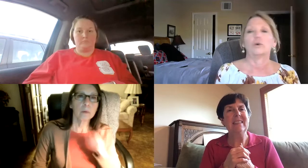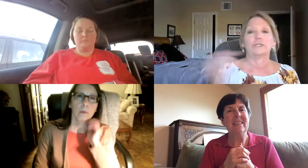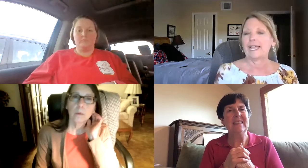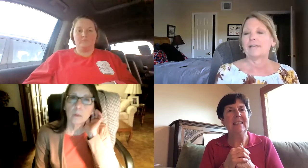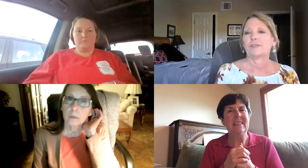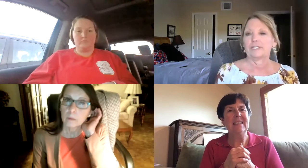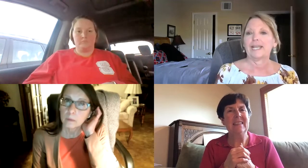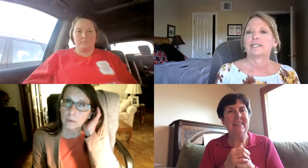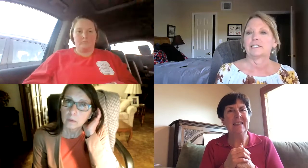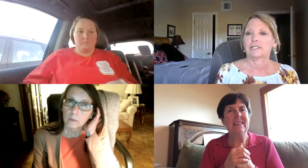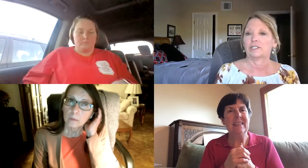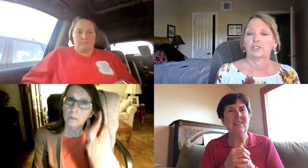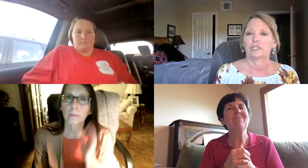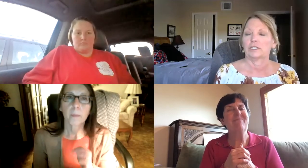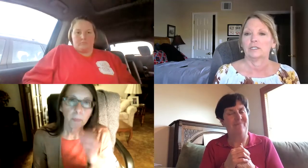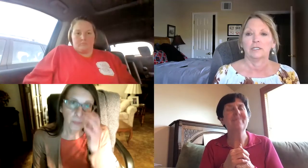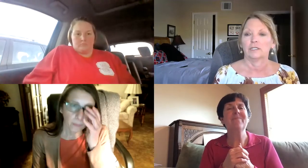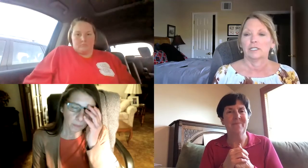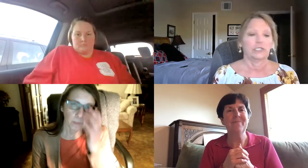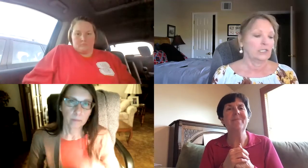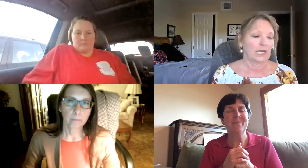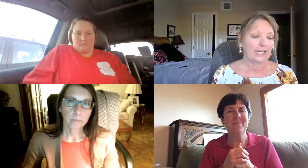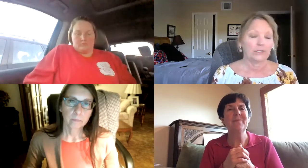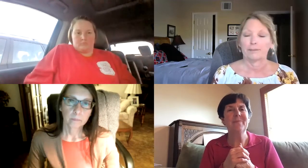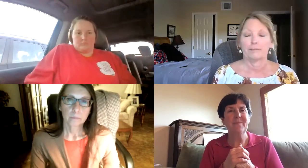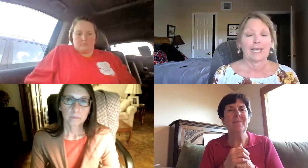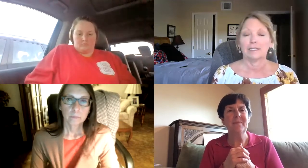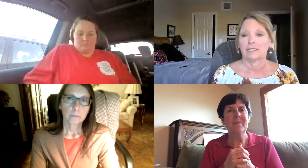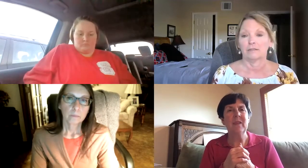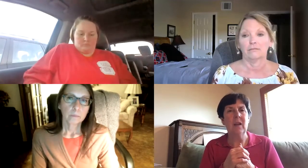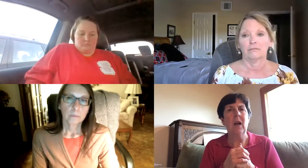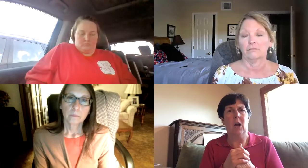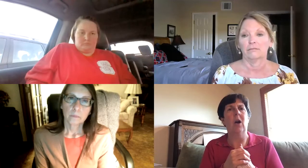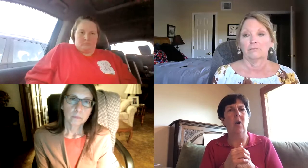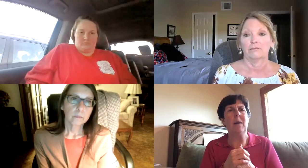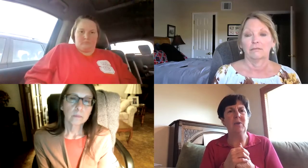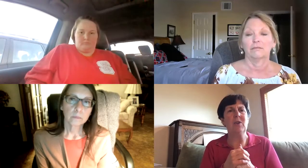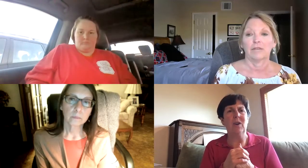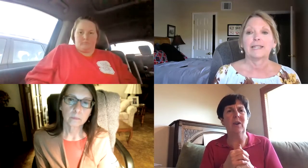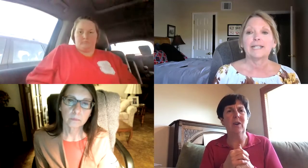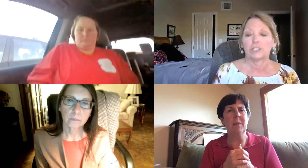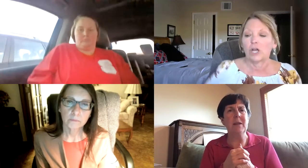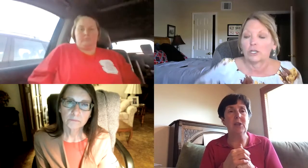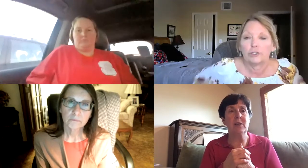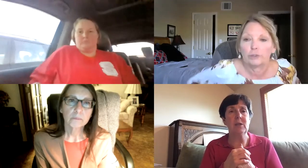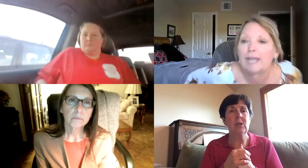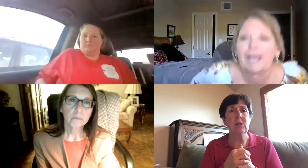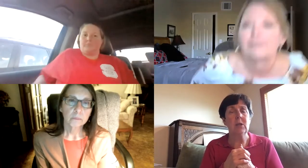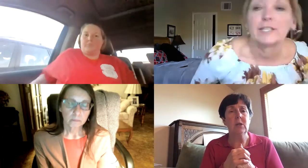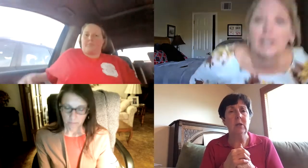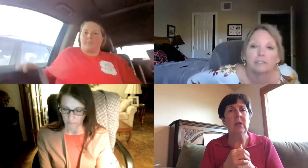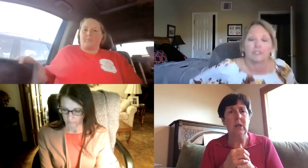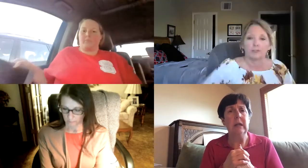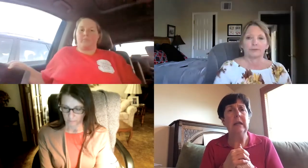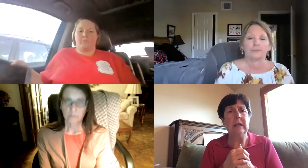a whole day for the text because she is just tired, I'm guessing. Oh, I'm sure. I'd like to talk to her, but I